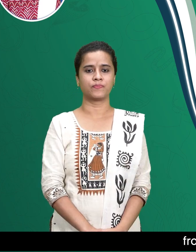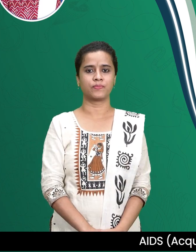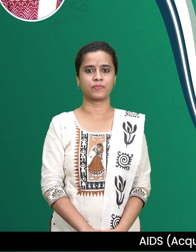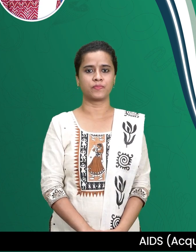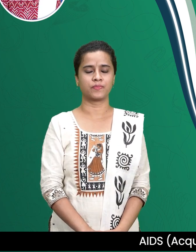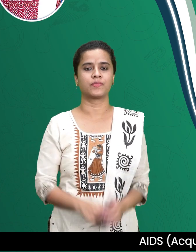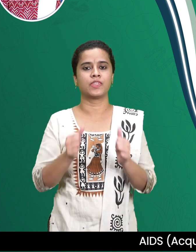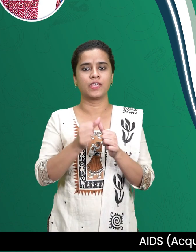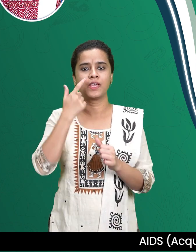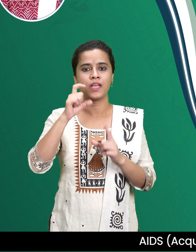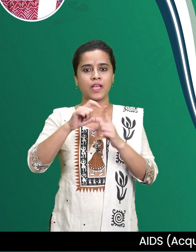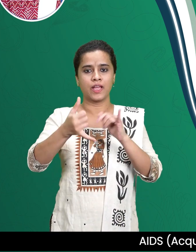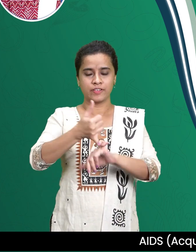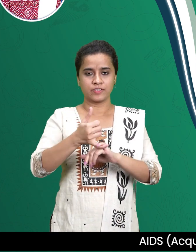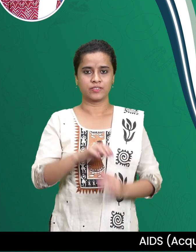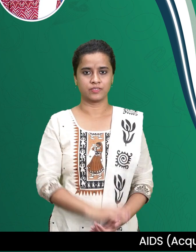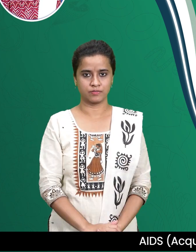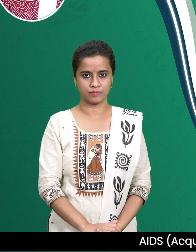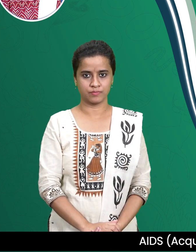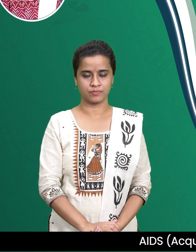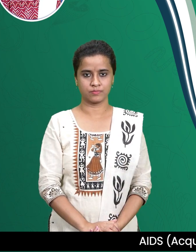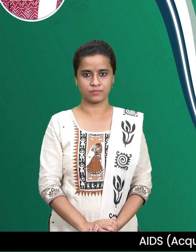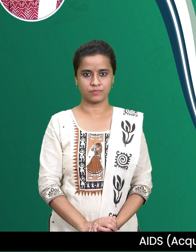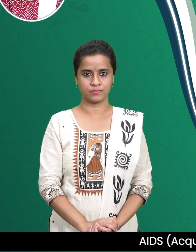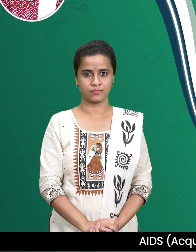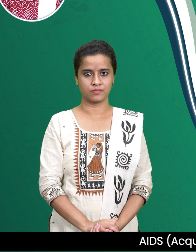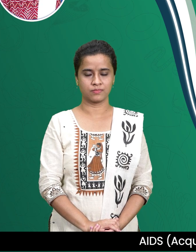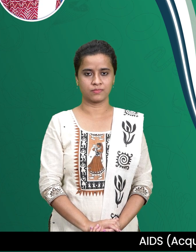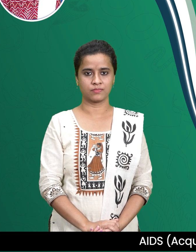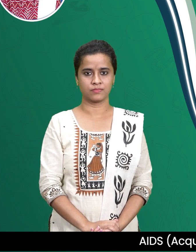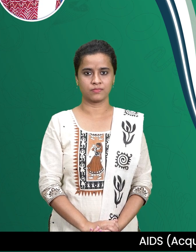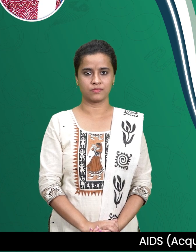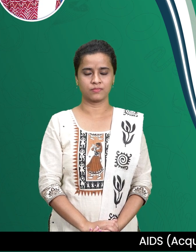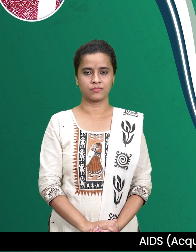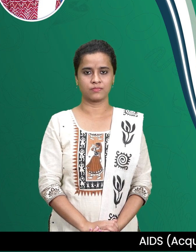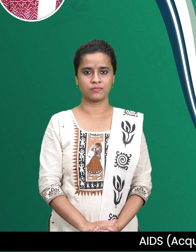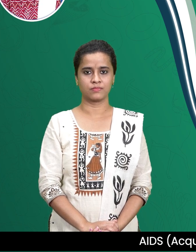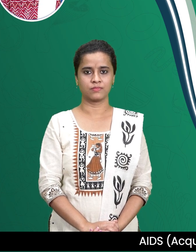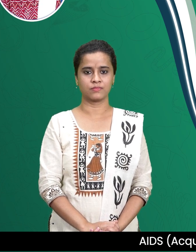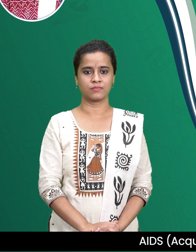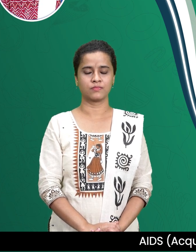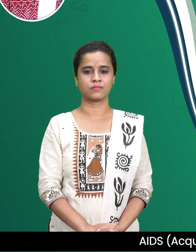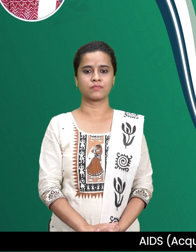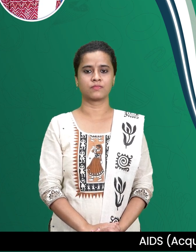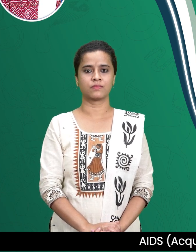AIDS acquired immunodeficiency syndrome.